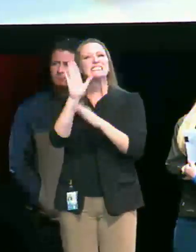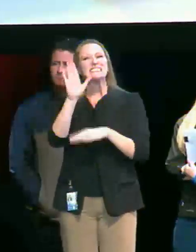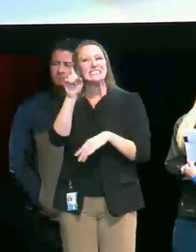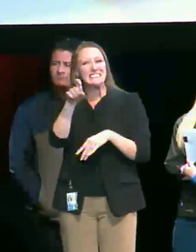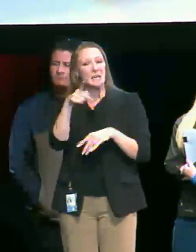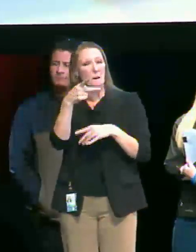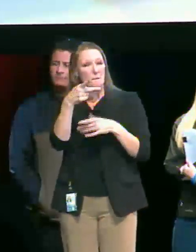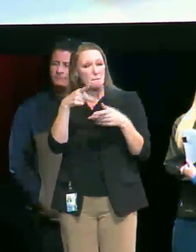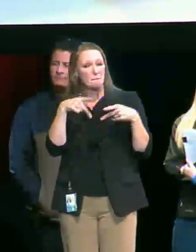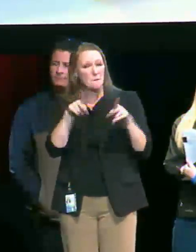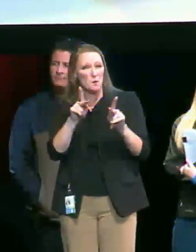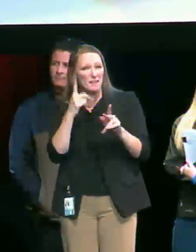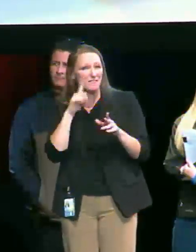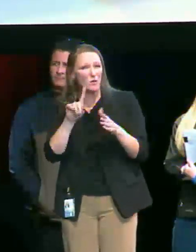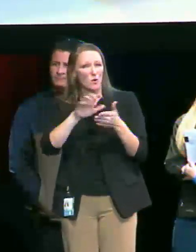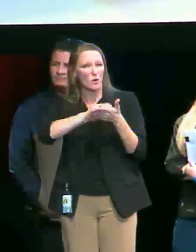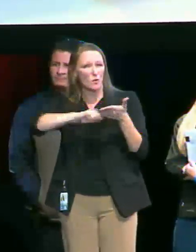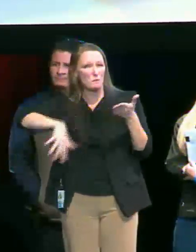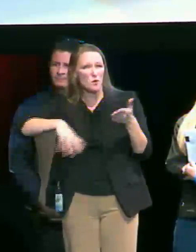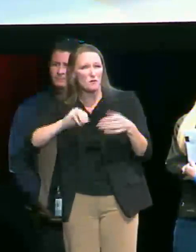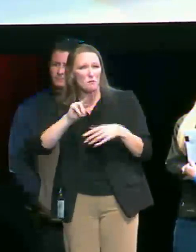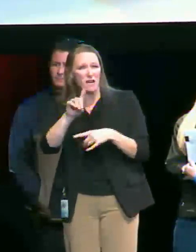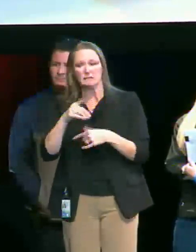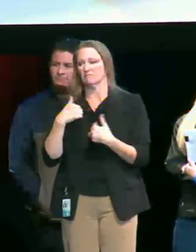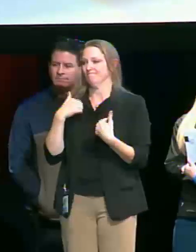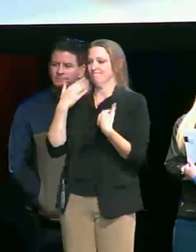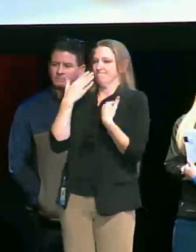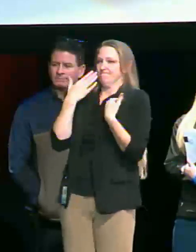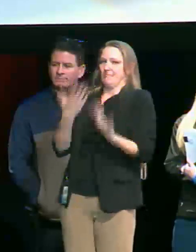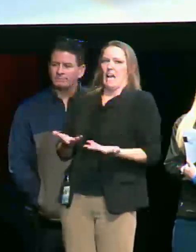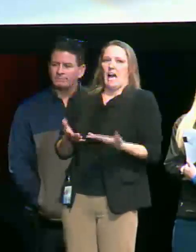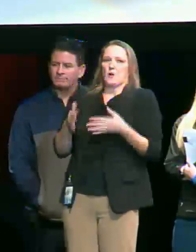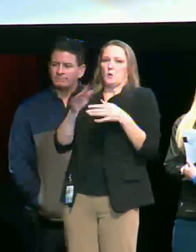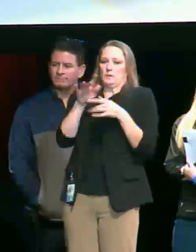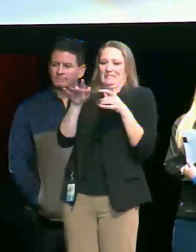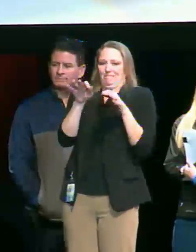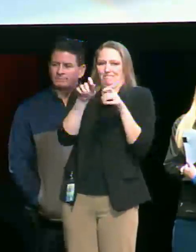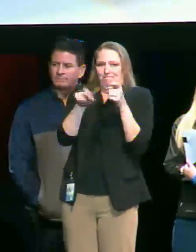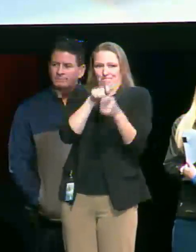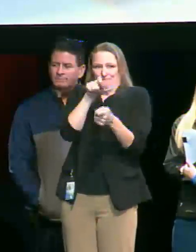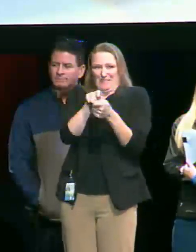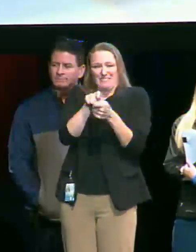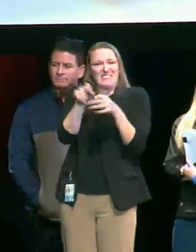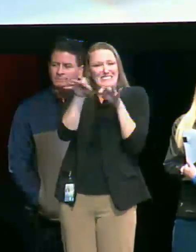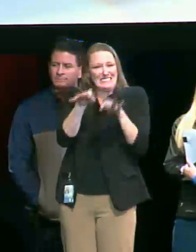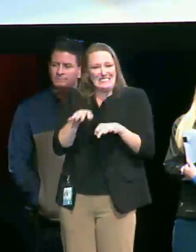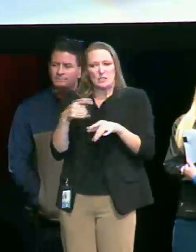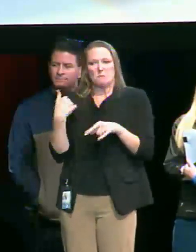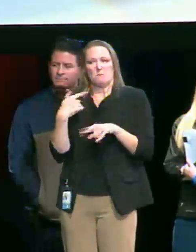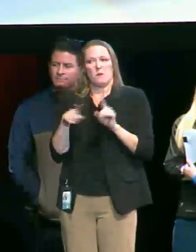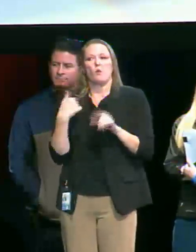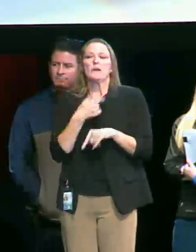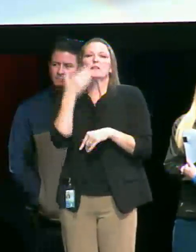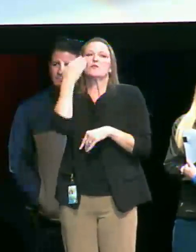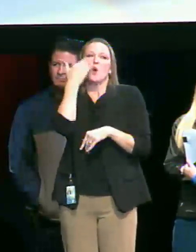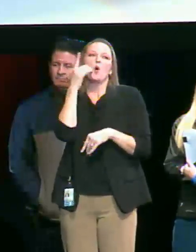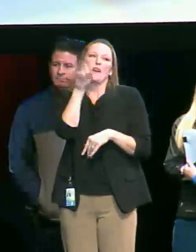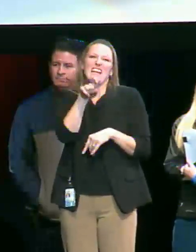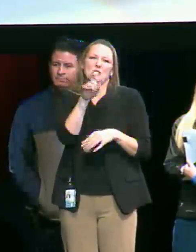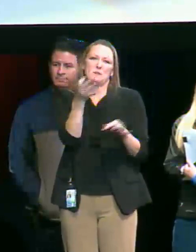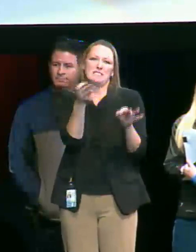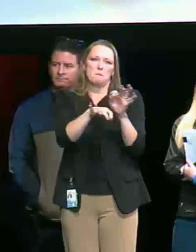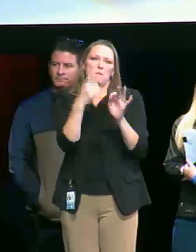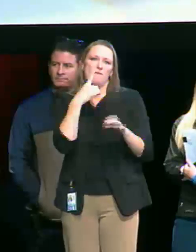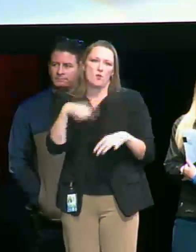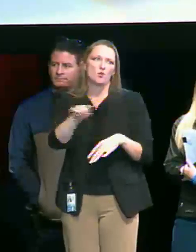I don't know the details of it, but I can tell you that we recognize that we need to make it as simple on our community as possible.